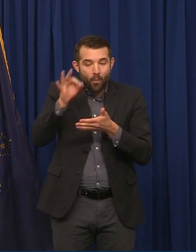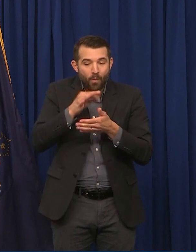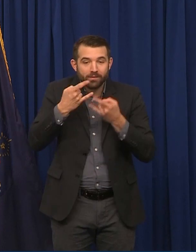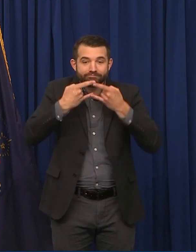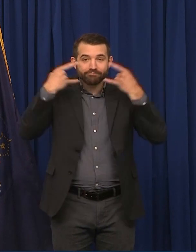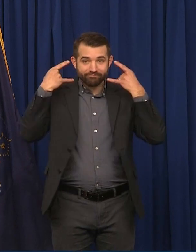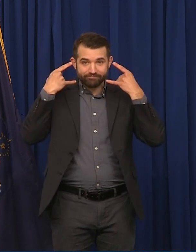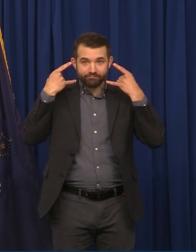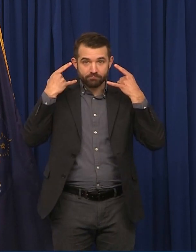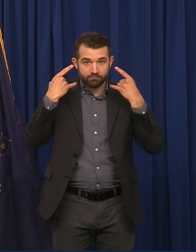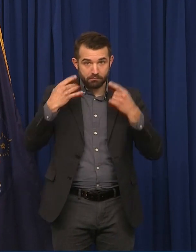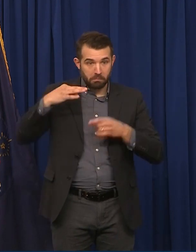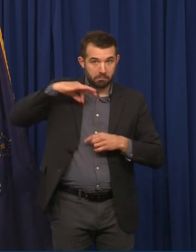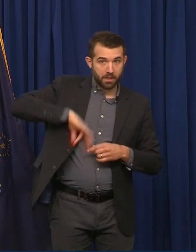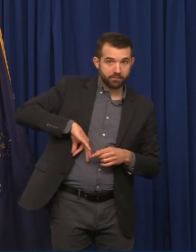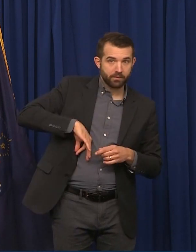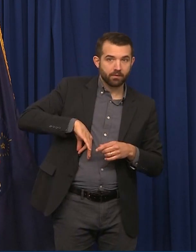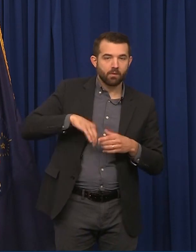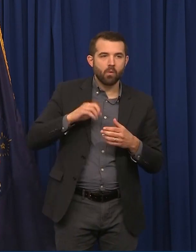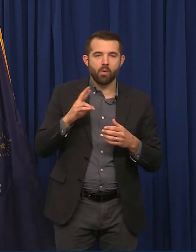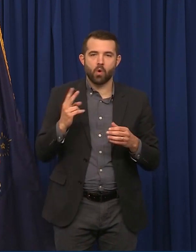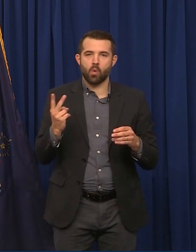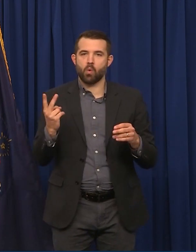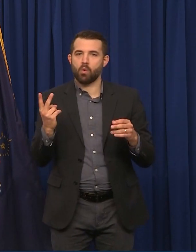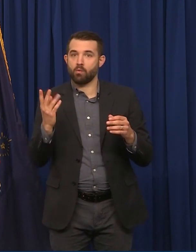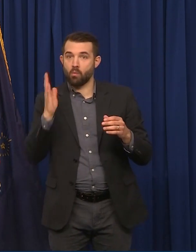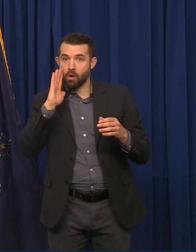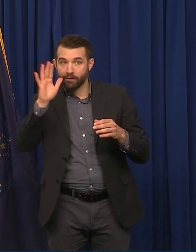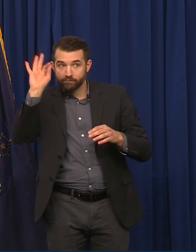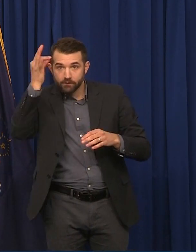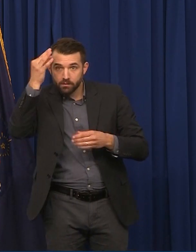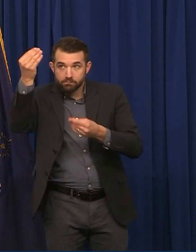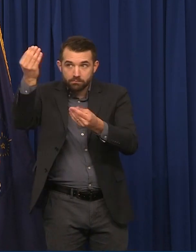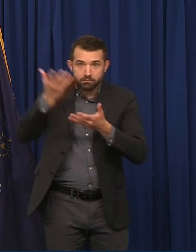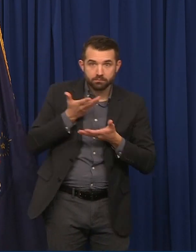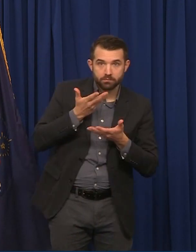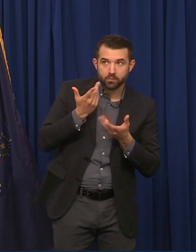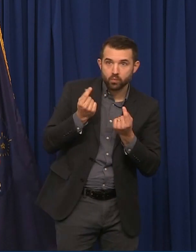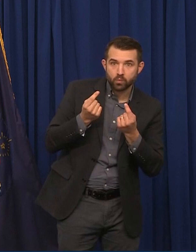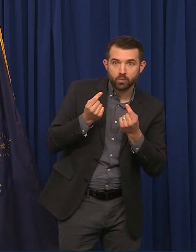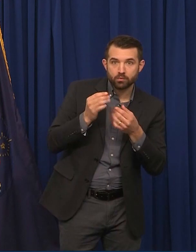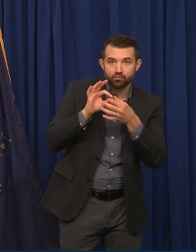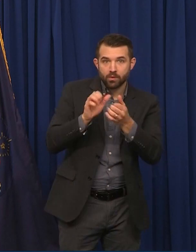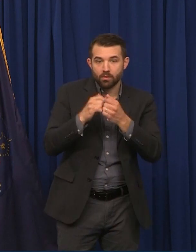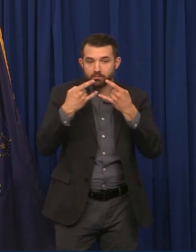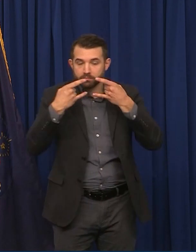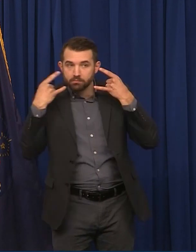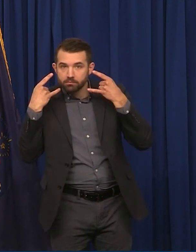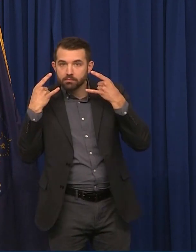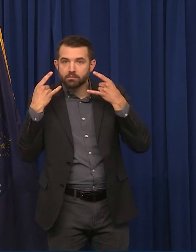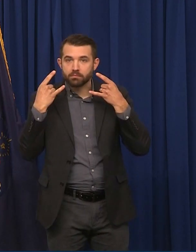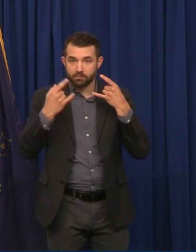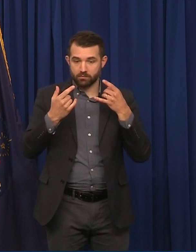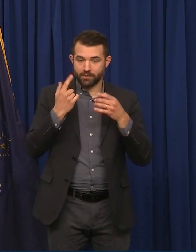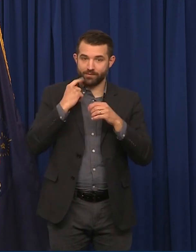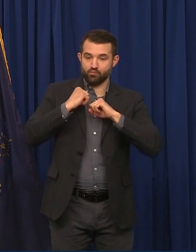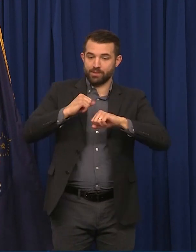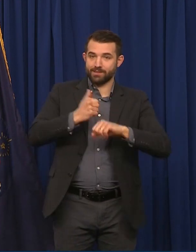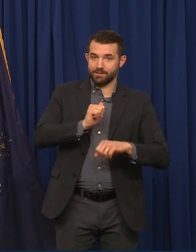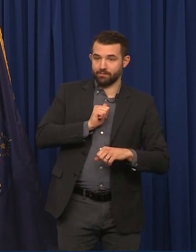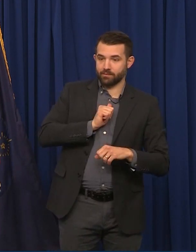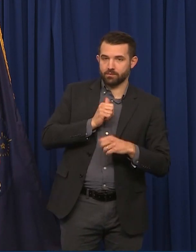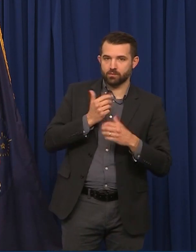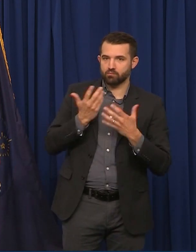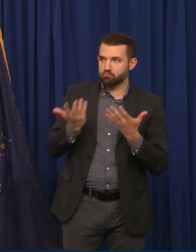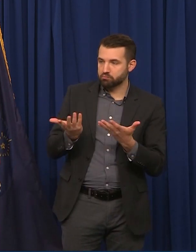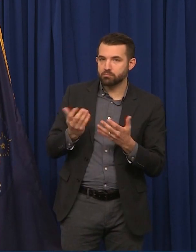the potential for more federal guidance around the use of cloth masks. Amy, as you note, the federal government has not yet made any